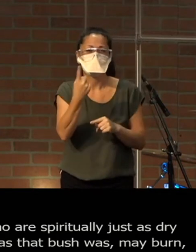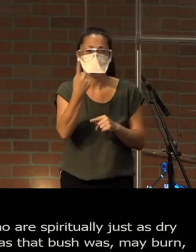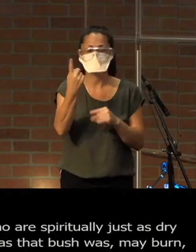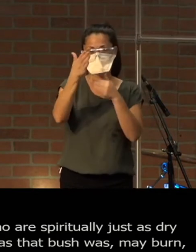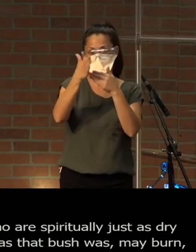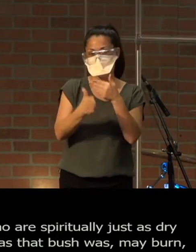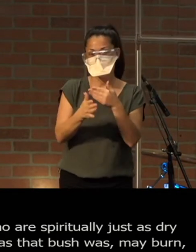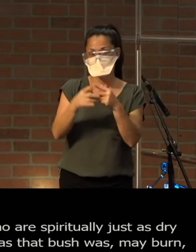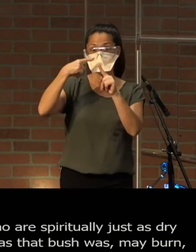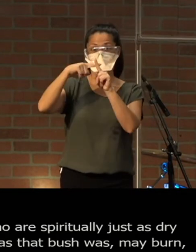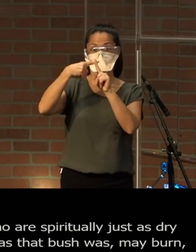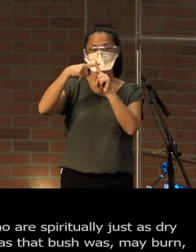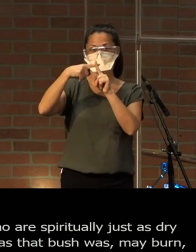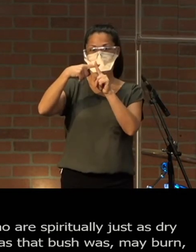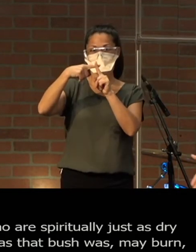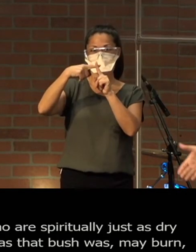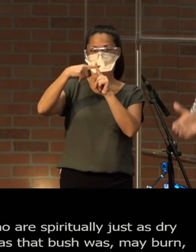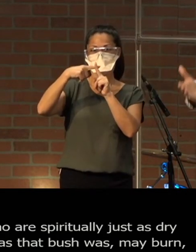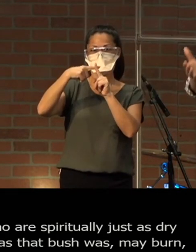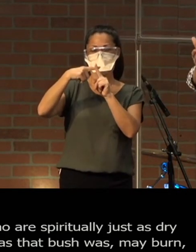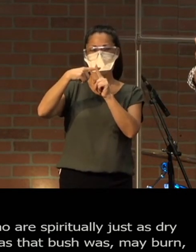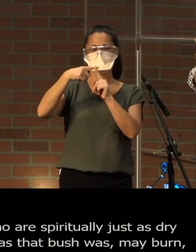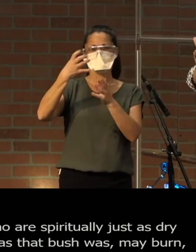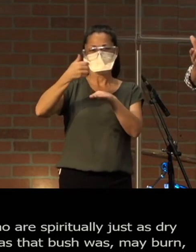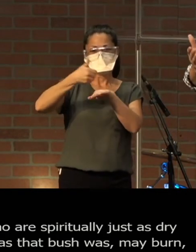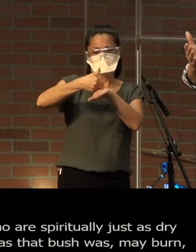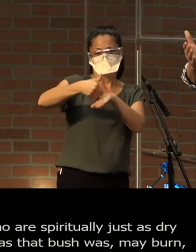on a positive note. You want to send that student